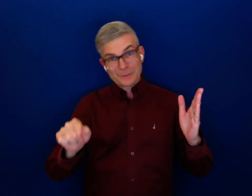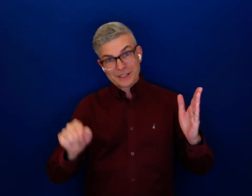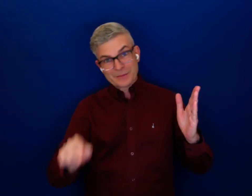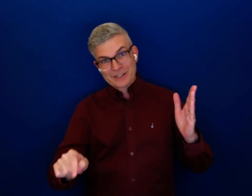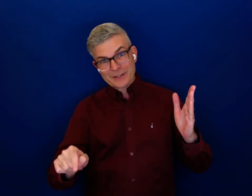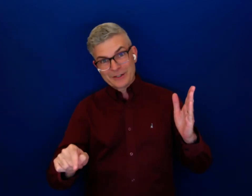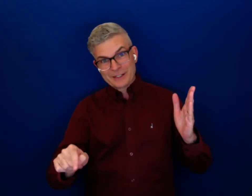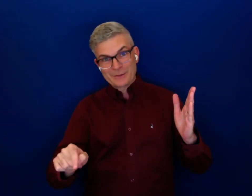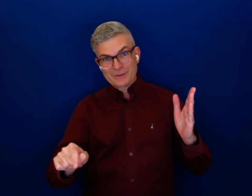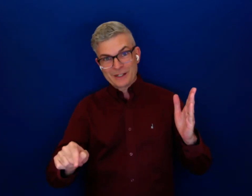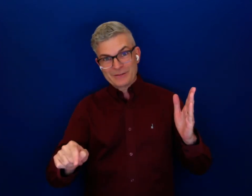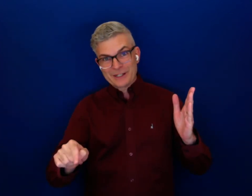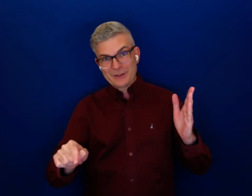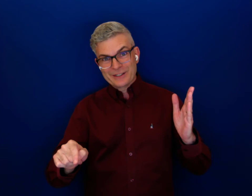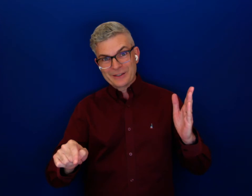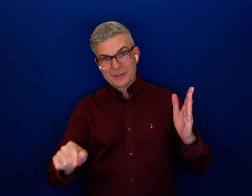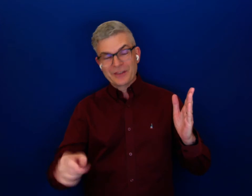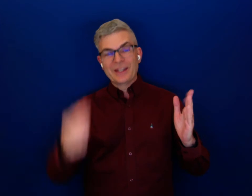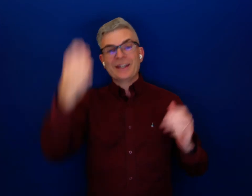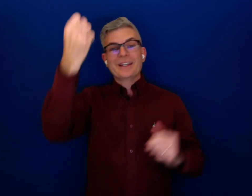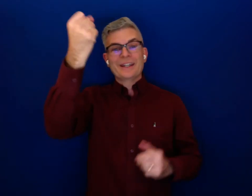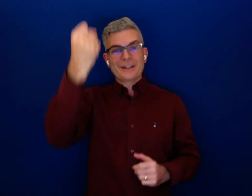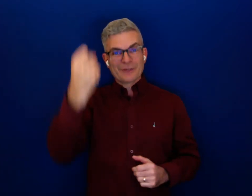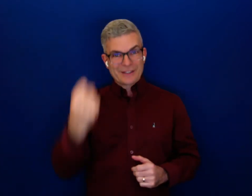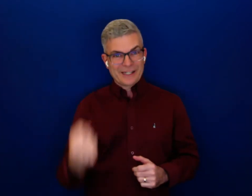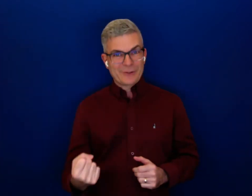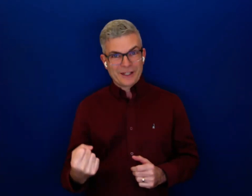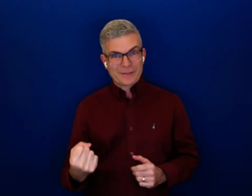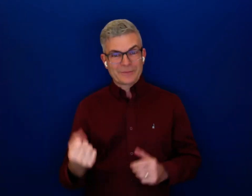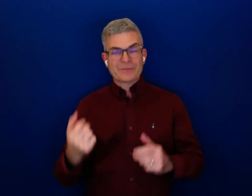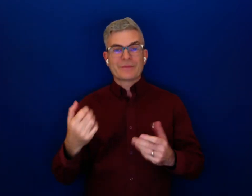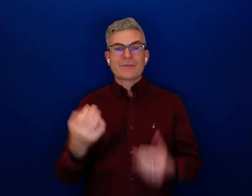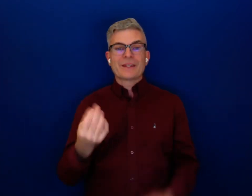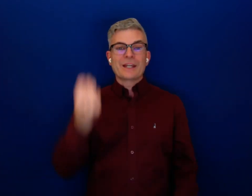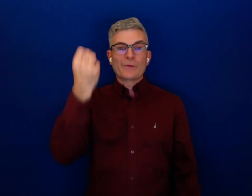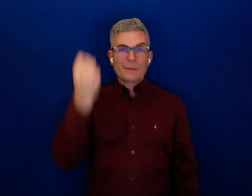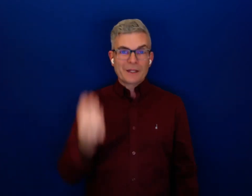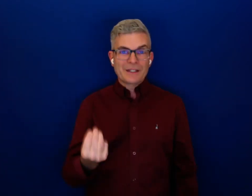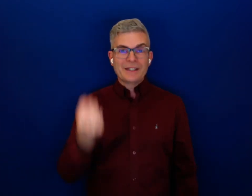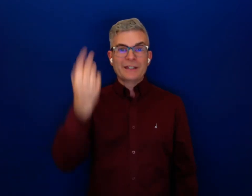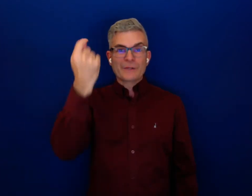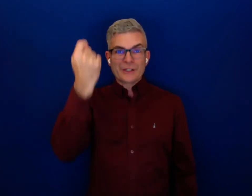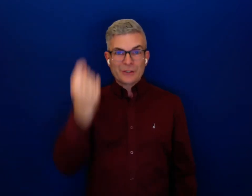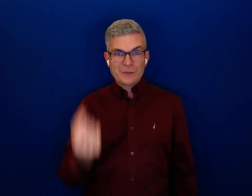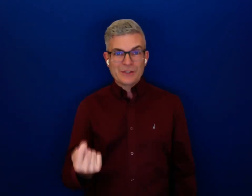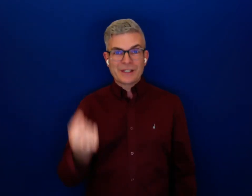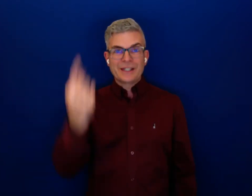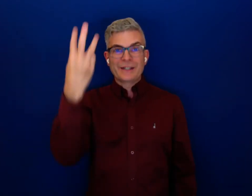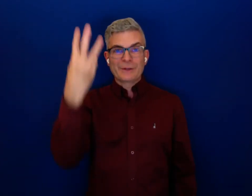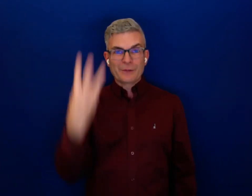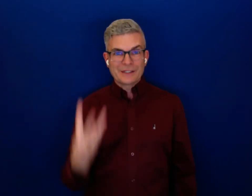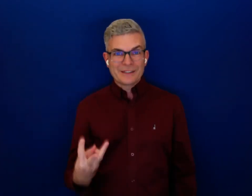sometimes Saturday if it's 5 Saturdays in a month. Every Saturday. Every Monday, every Tuesday, every Wednesday,